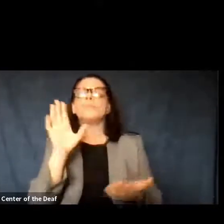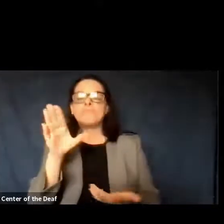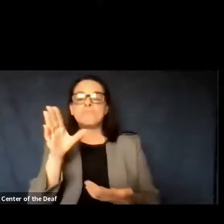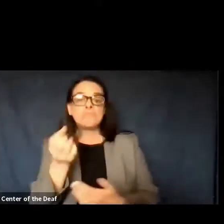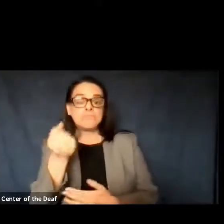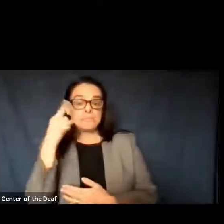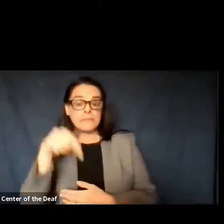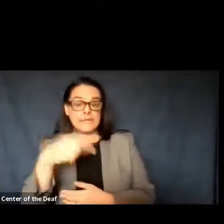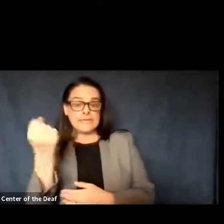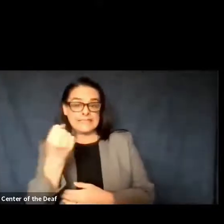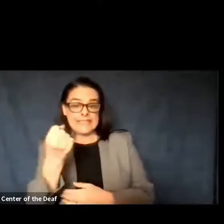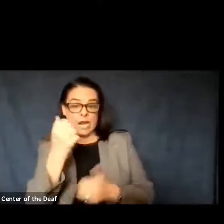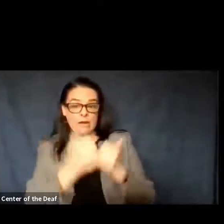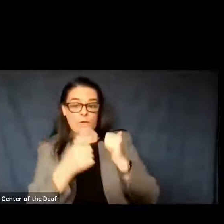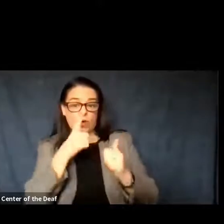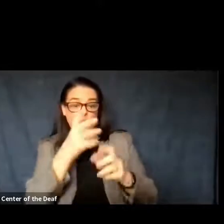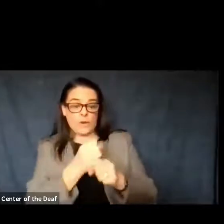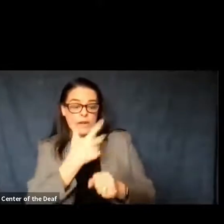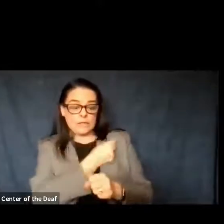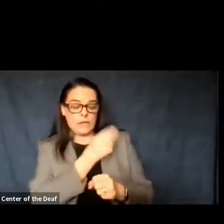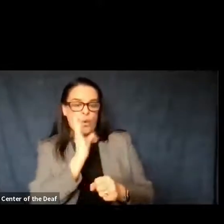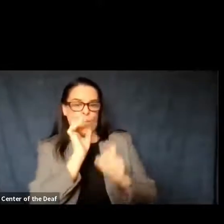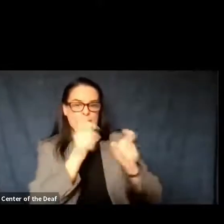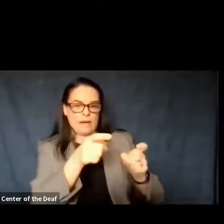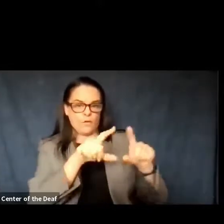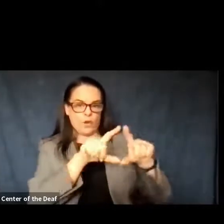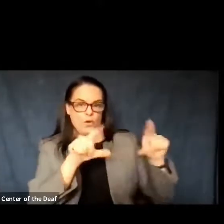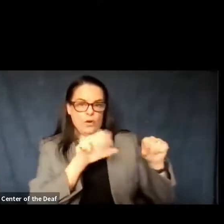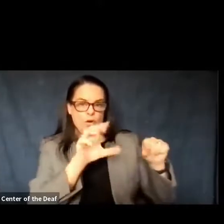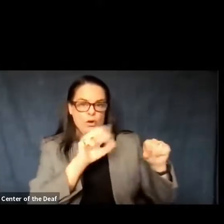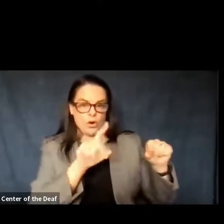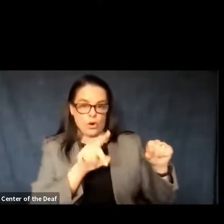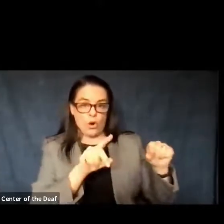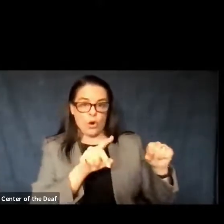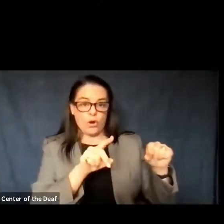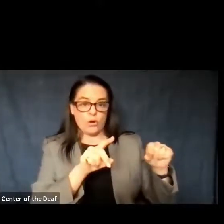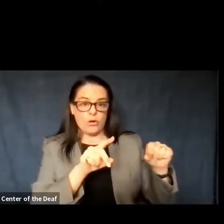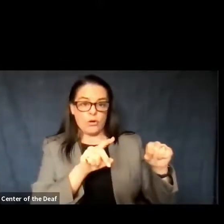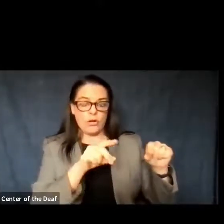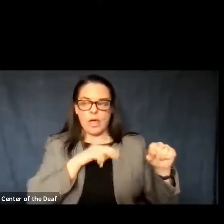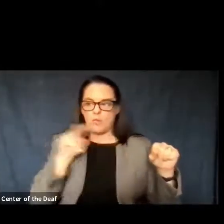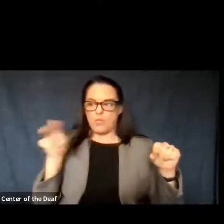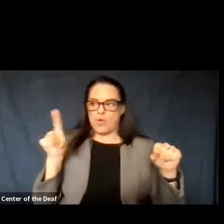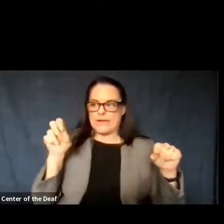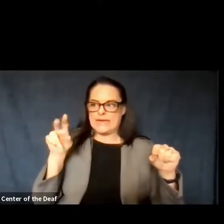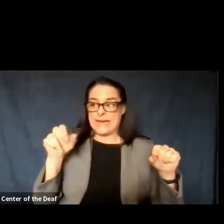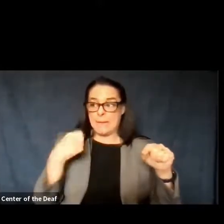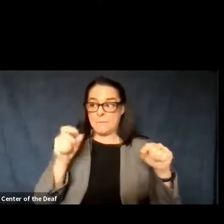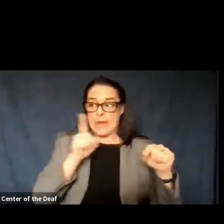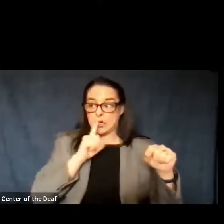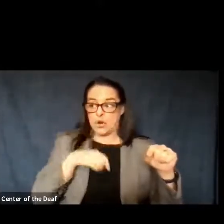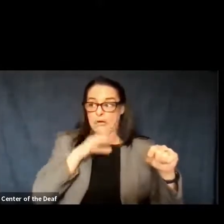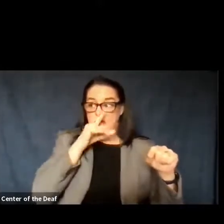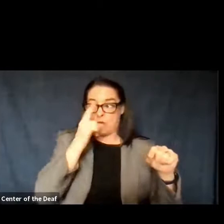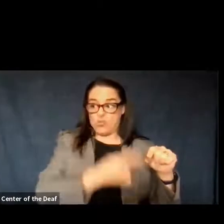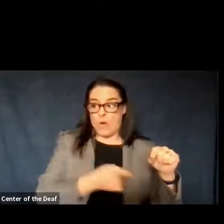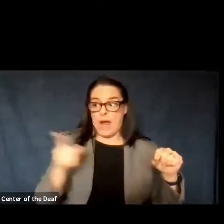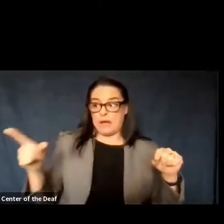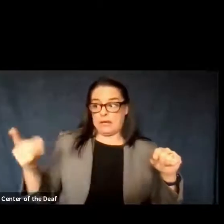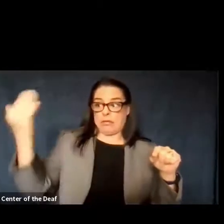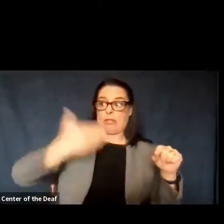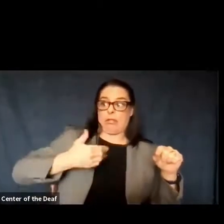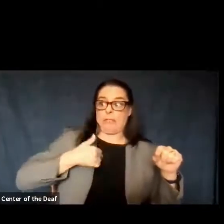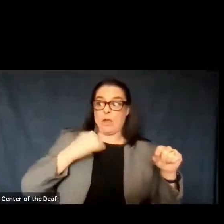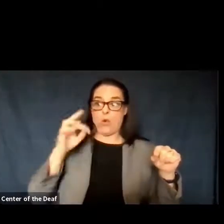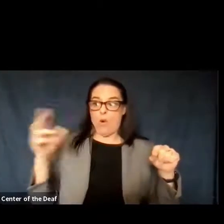gets a card, and then they can register their given information. I'm looking at Dina, who's in the room, make sure I say this right. So you can speak up if you need to, or if you